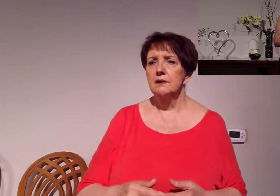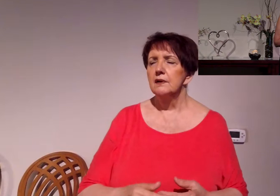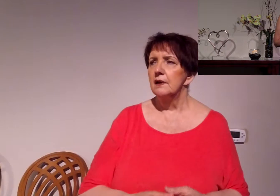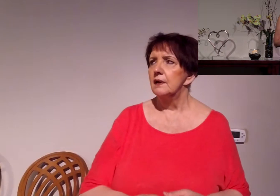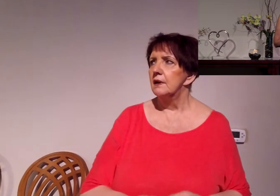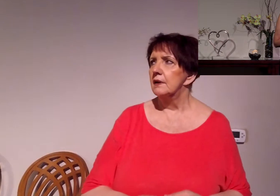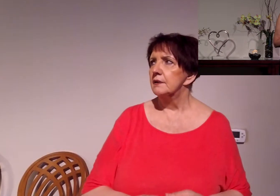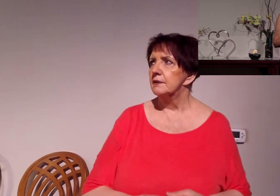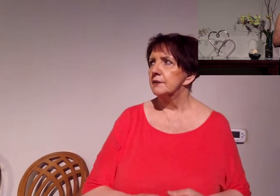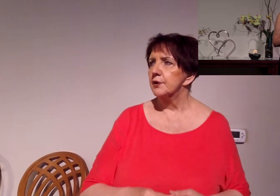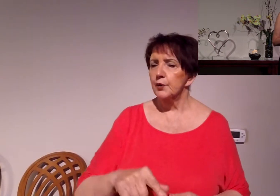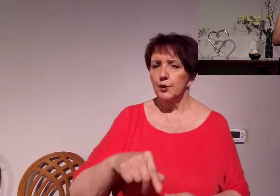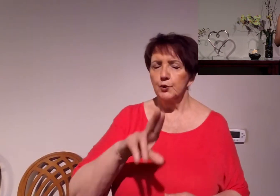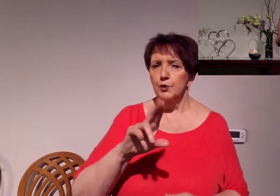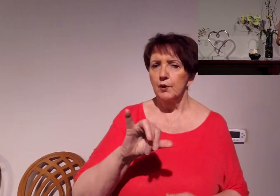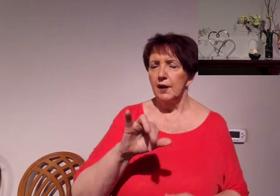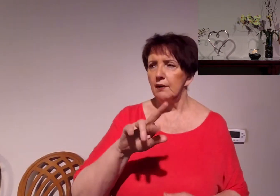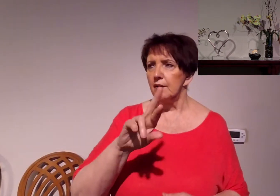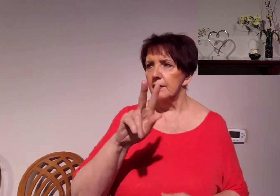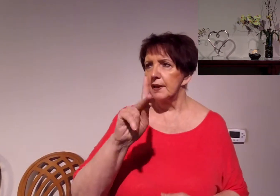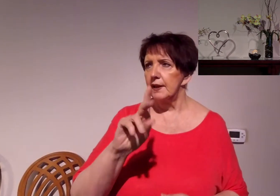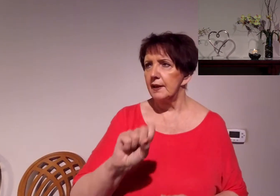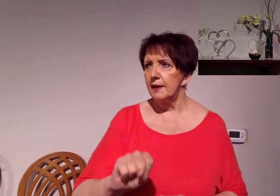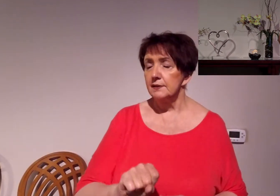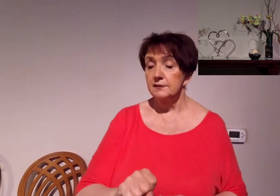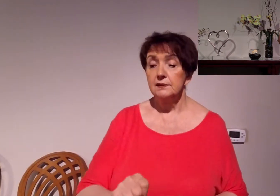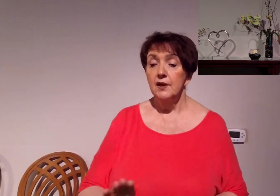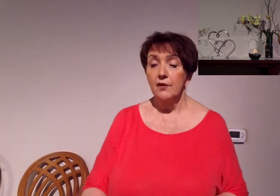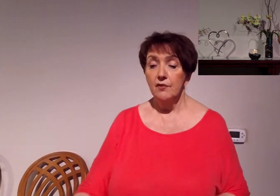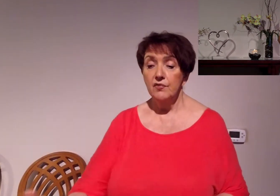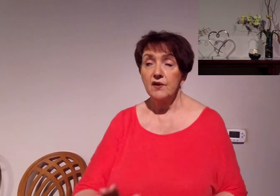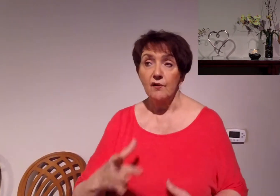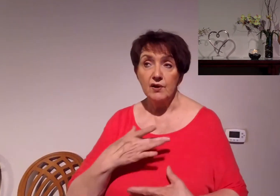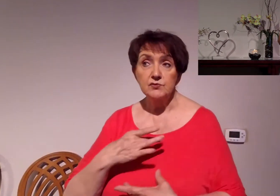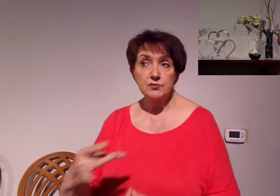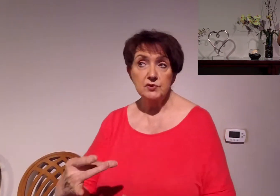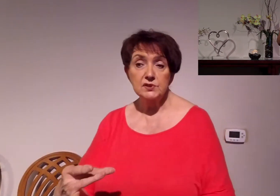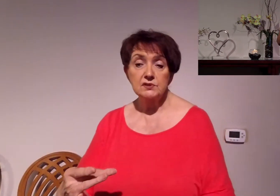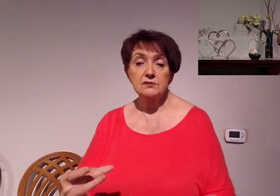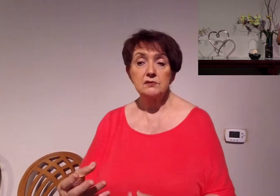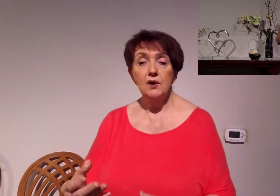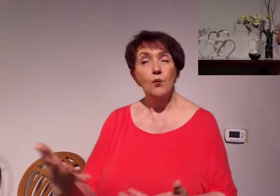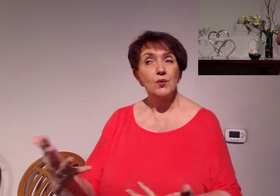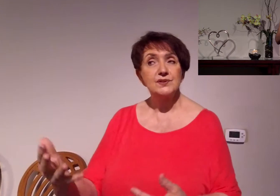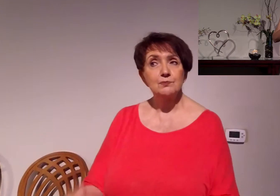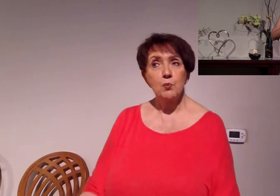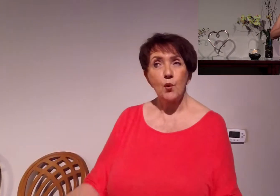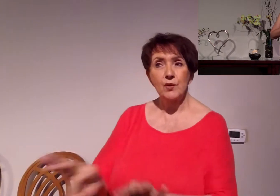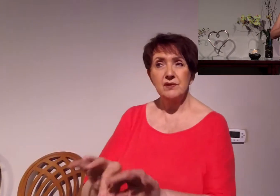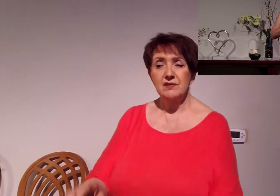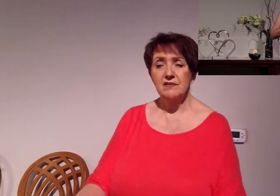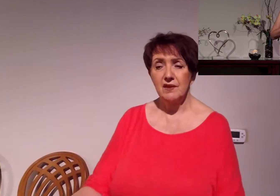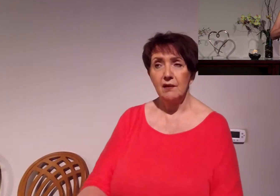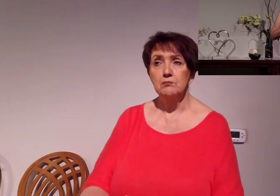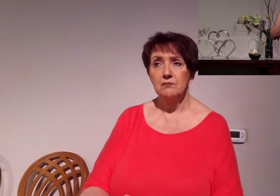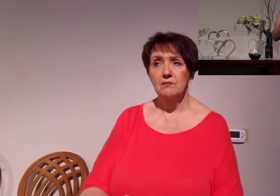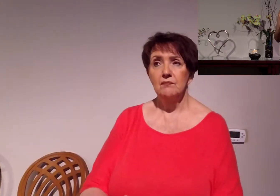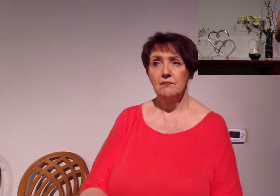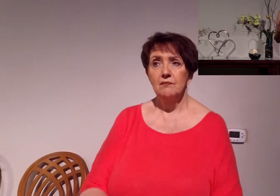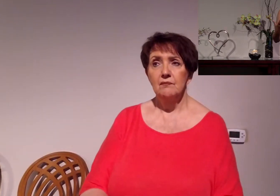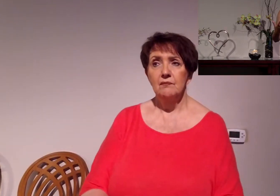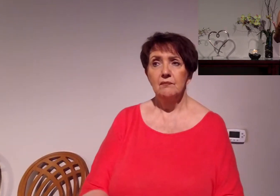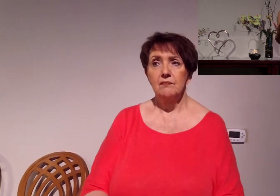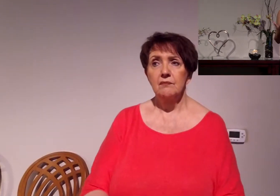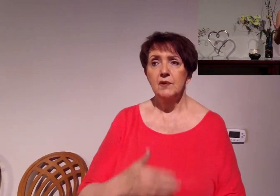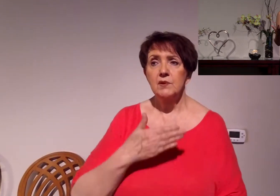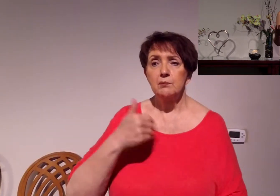know their quirks, to know their interests, to know what matters to them. And to the best of our ability, if